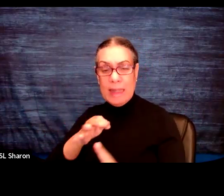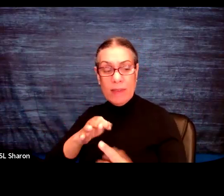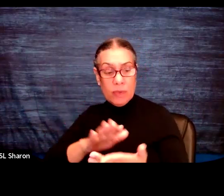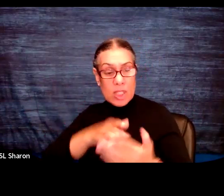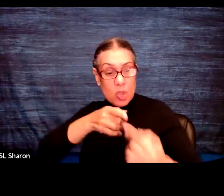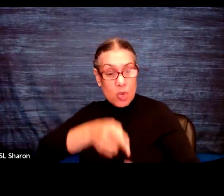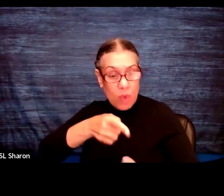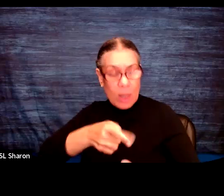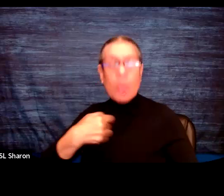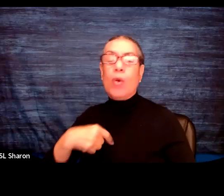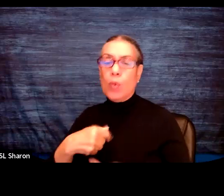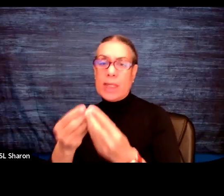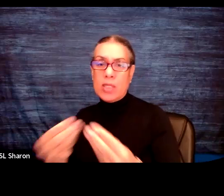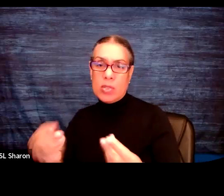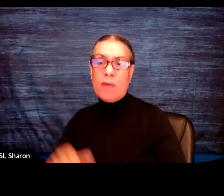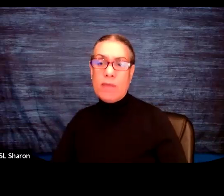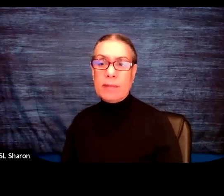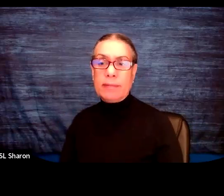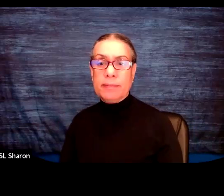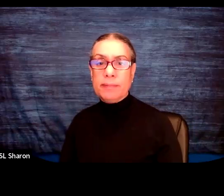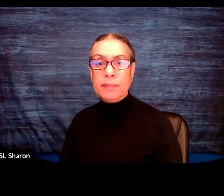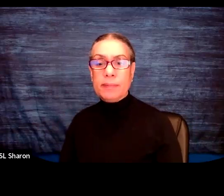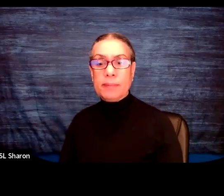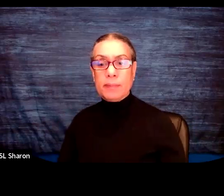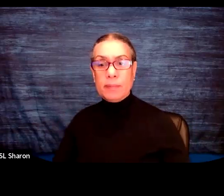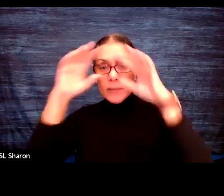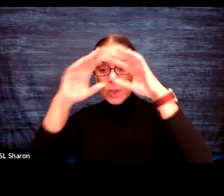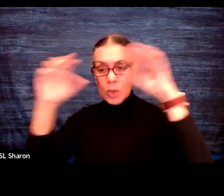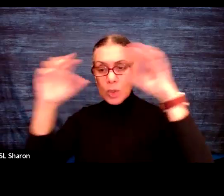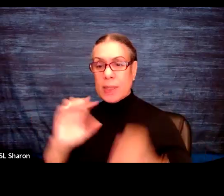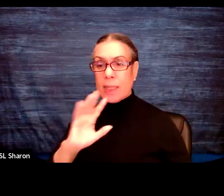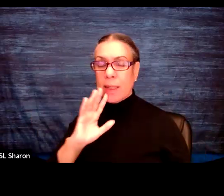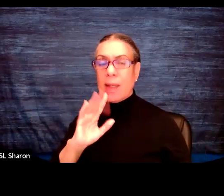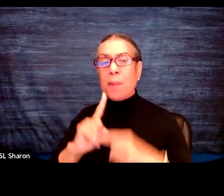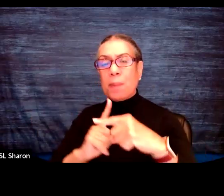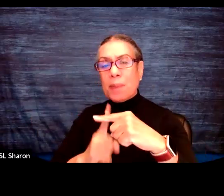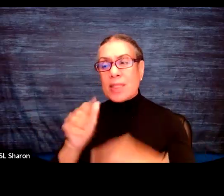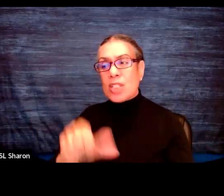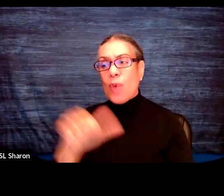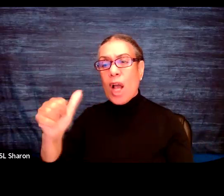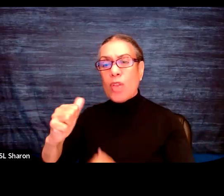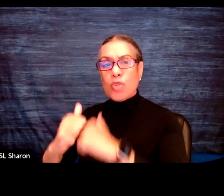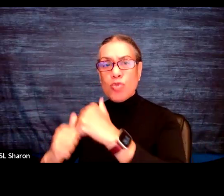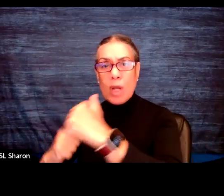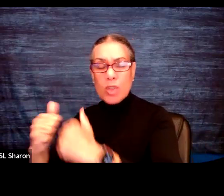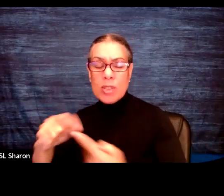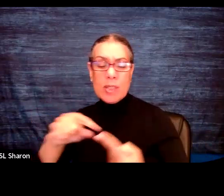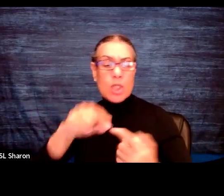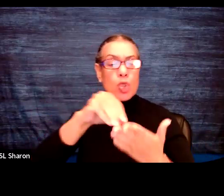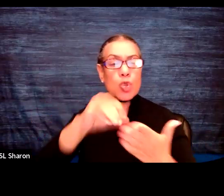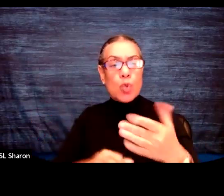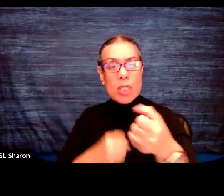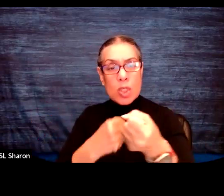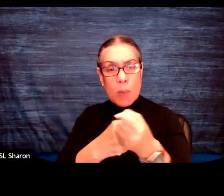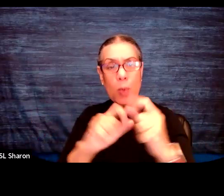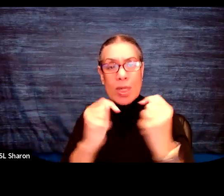we need to address. Yeah. I think there's other structures that support. There's a student support team in